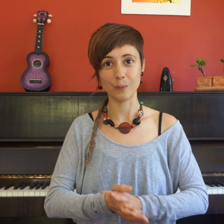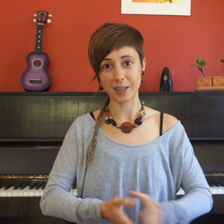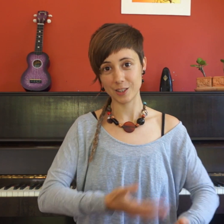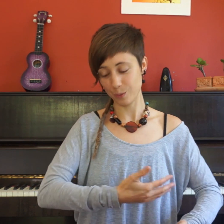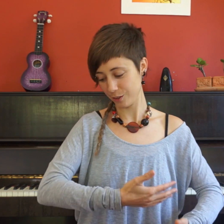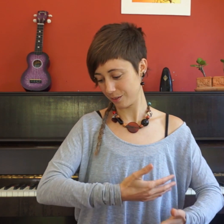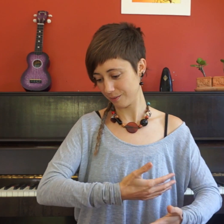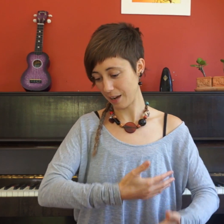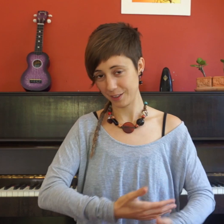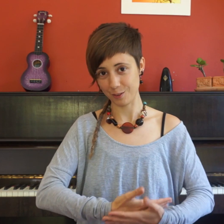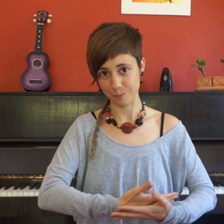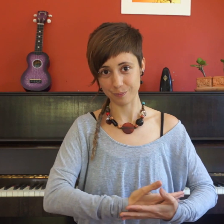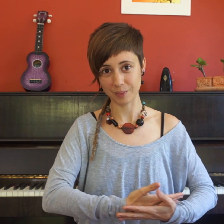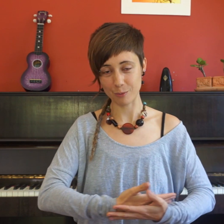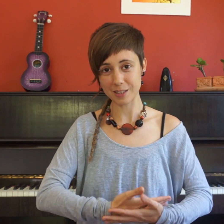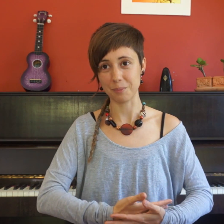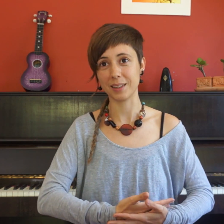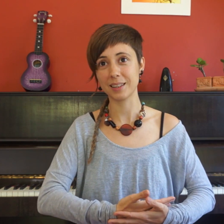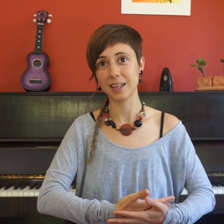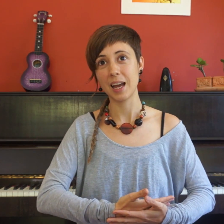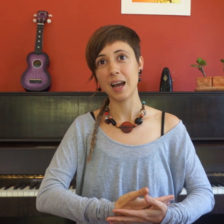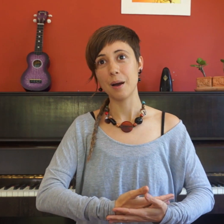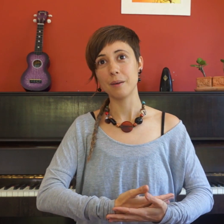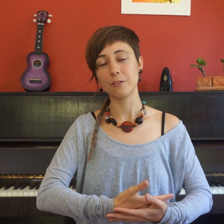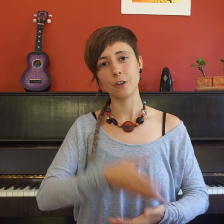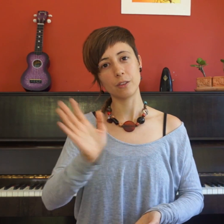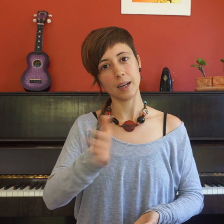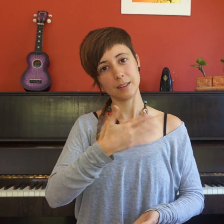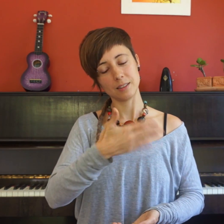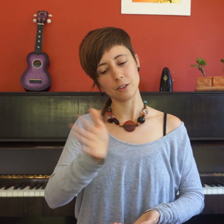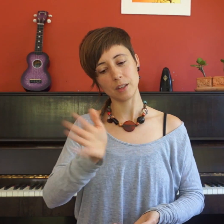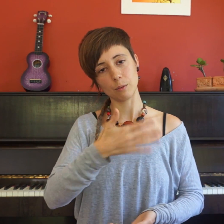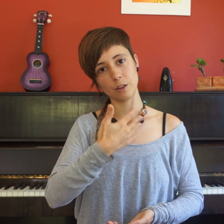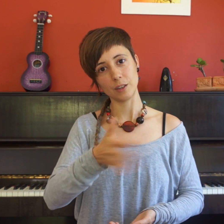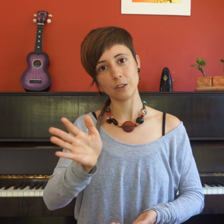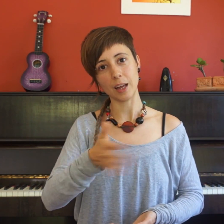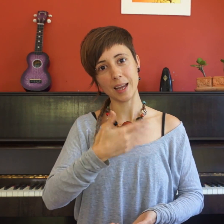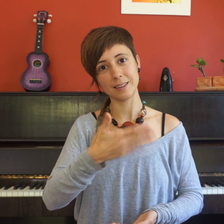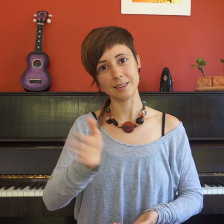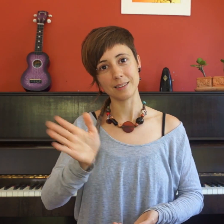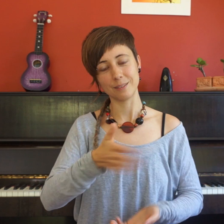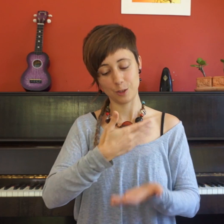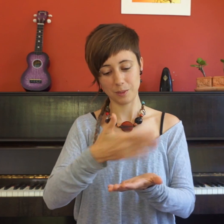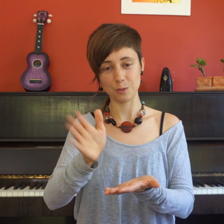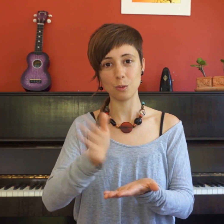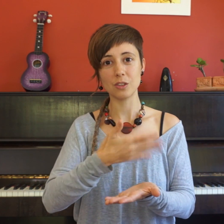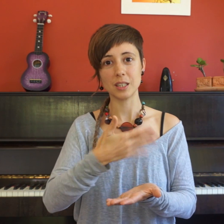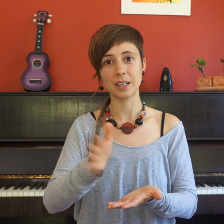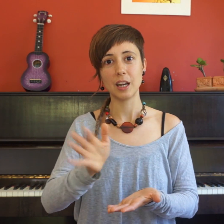while she was having some breast milk, she's done that with her little hand, which means music. So